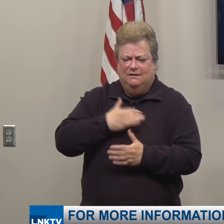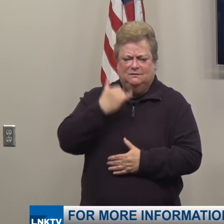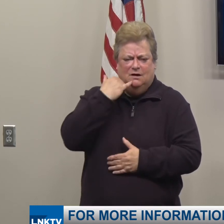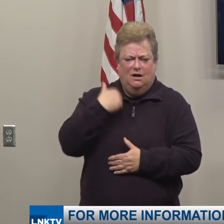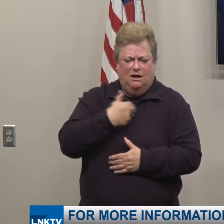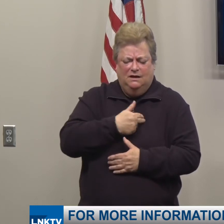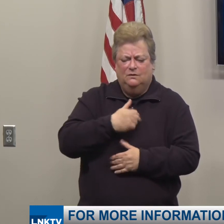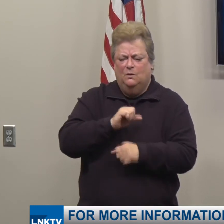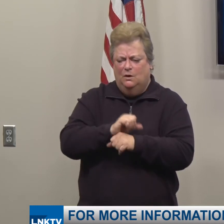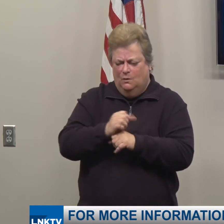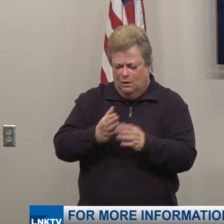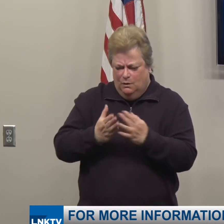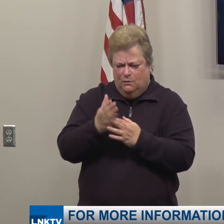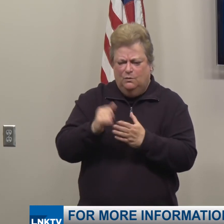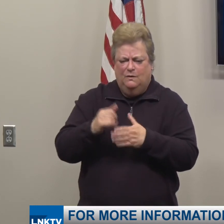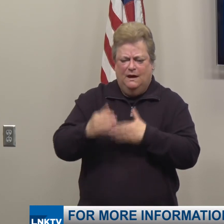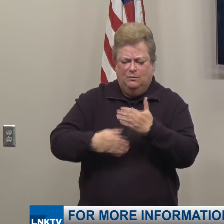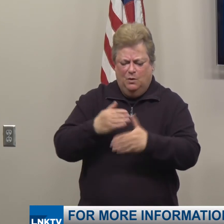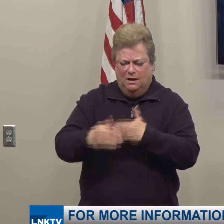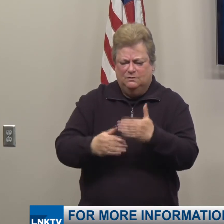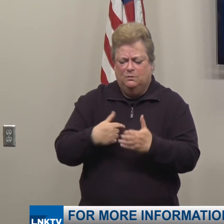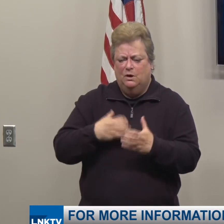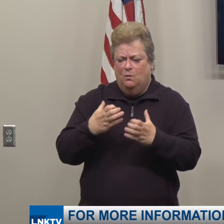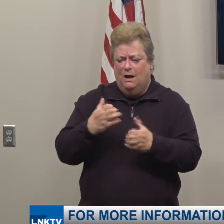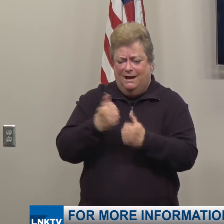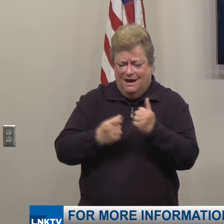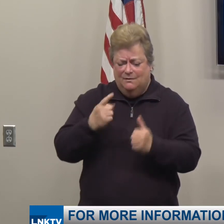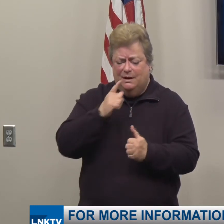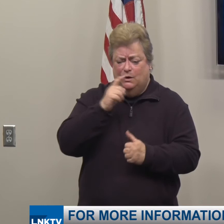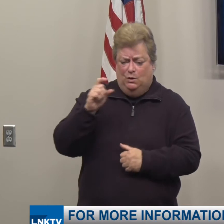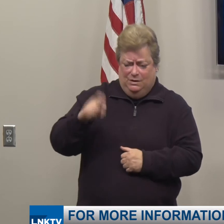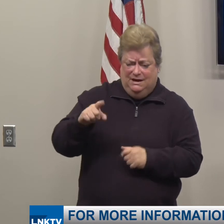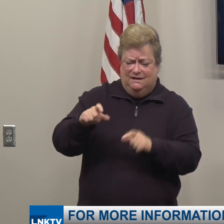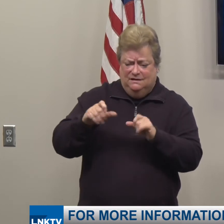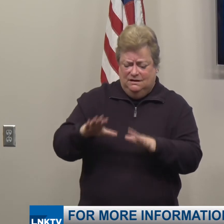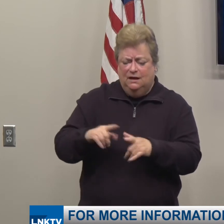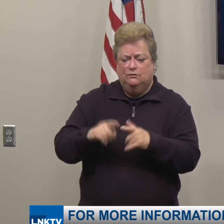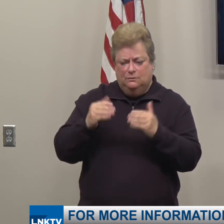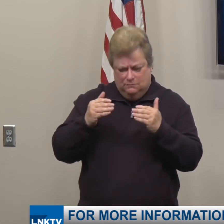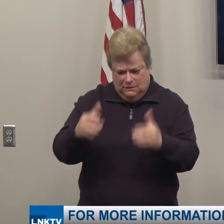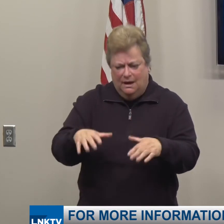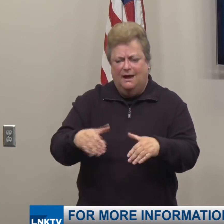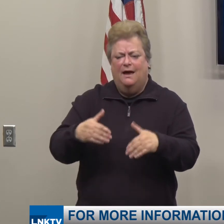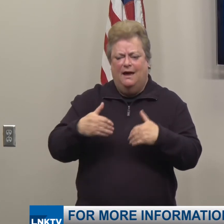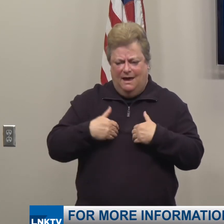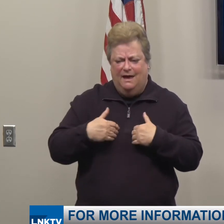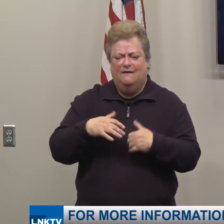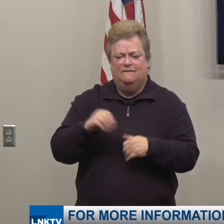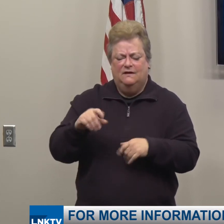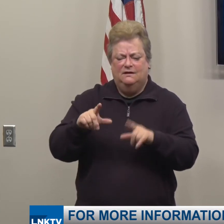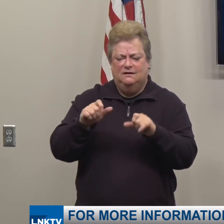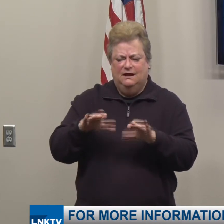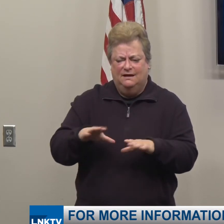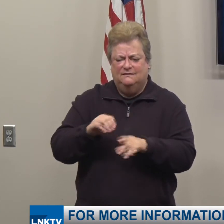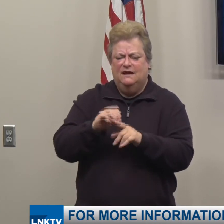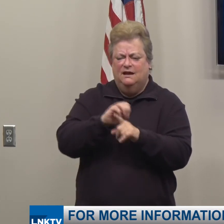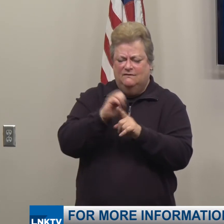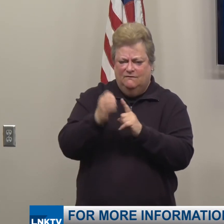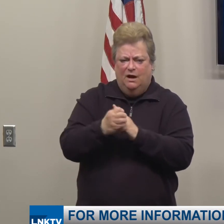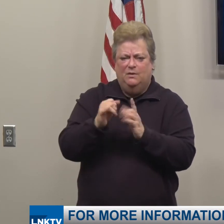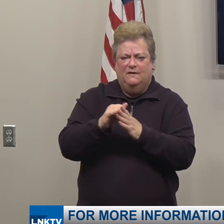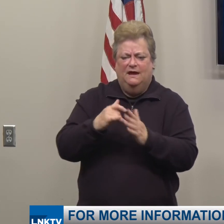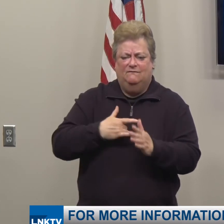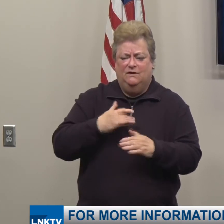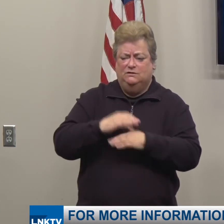we'll work through that process. We want everyone who needs a test to be able to have a test in an environment that feels comfortable